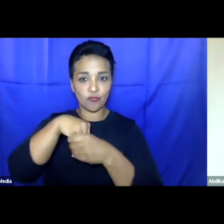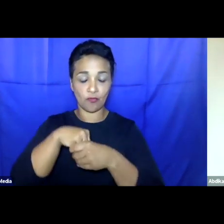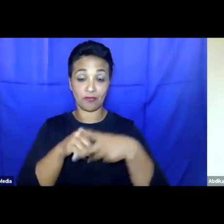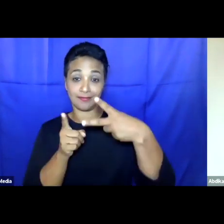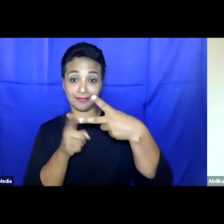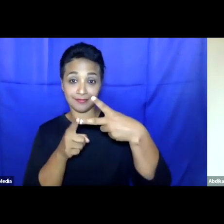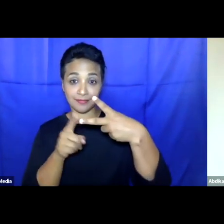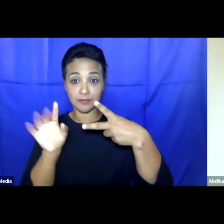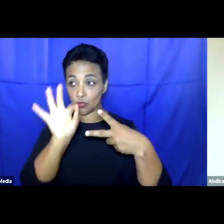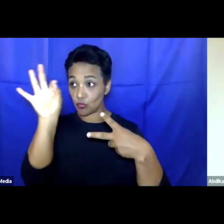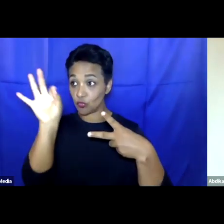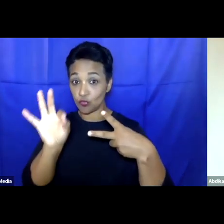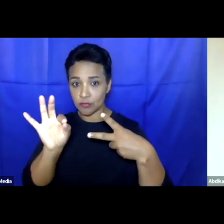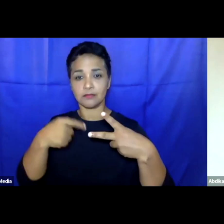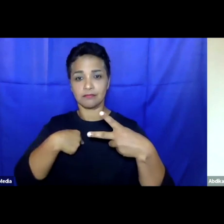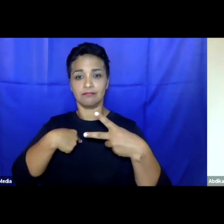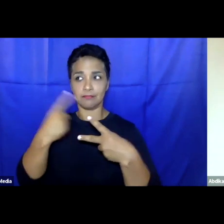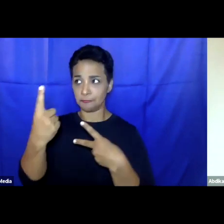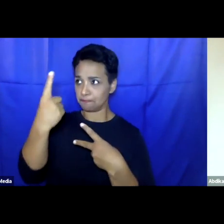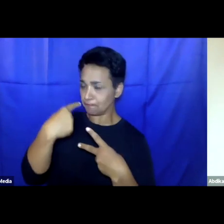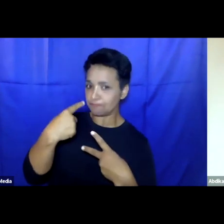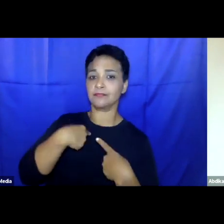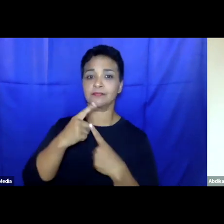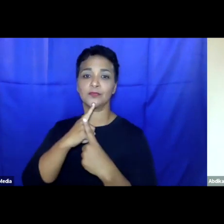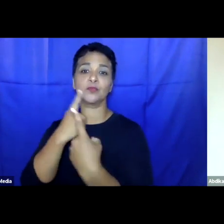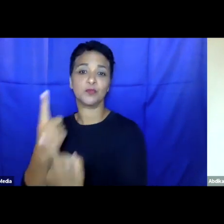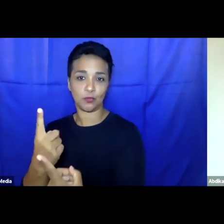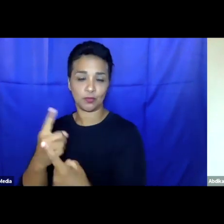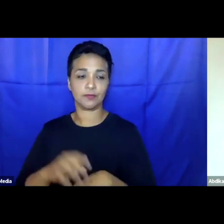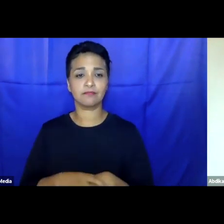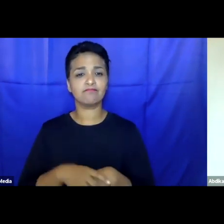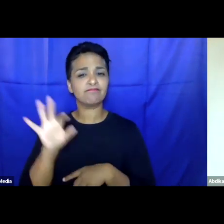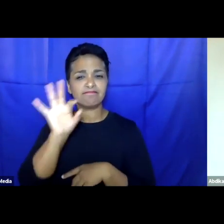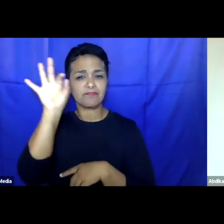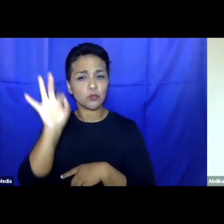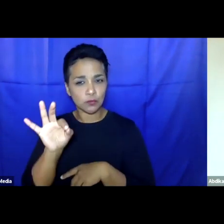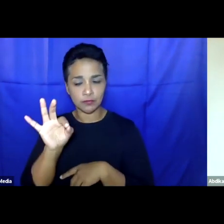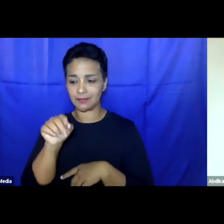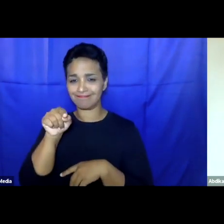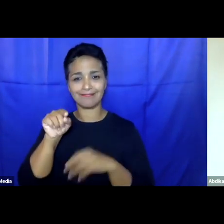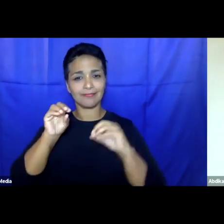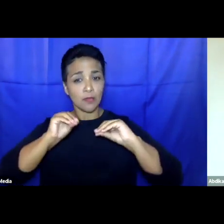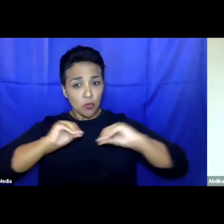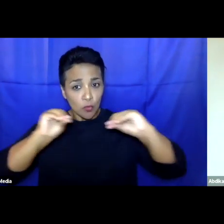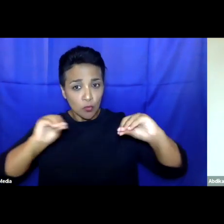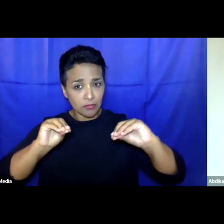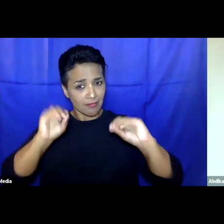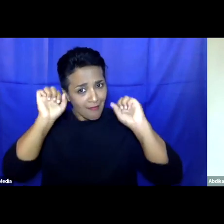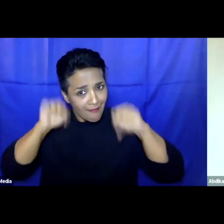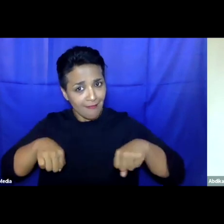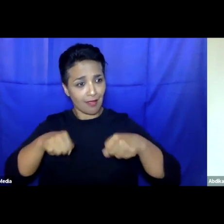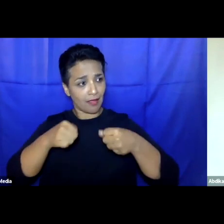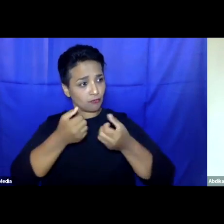question, as education being a durable solution for the refugees.